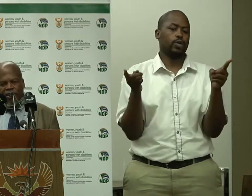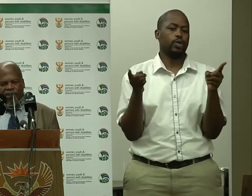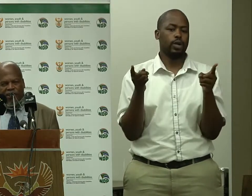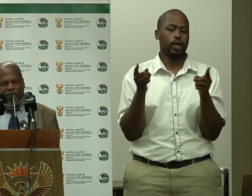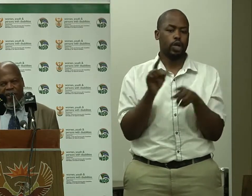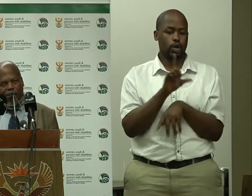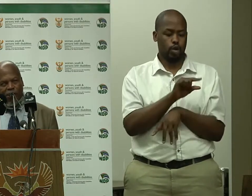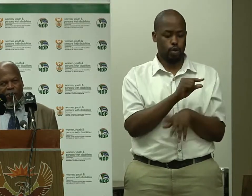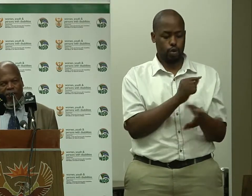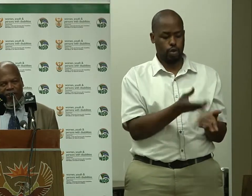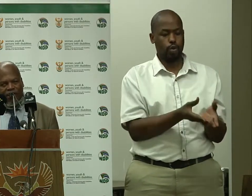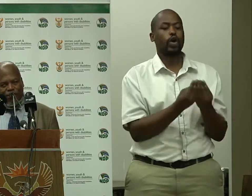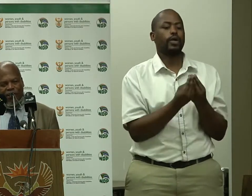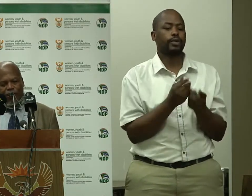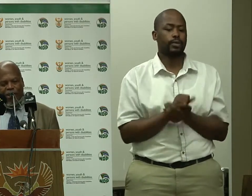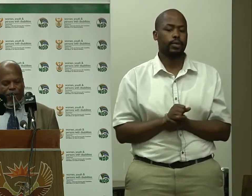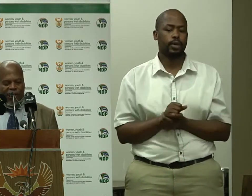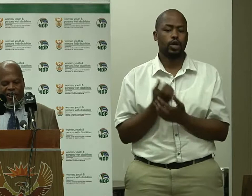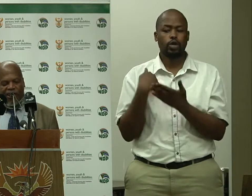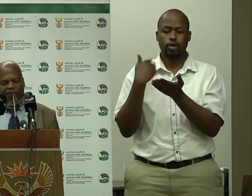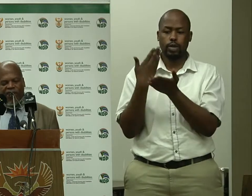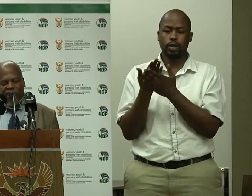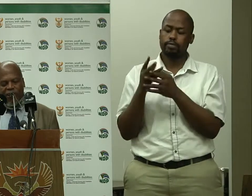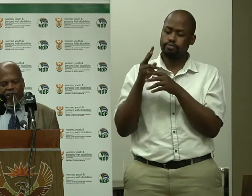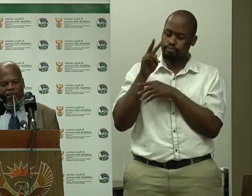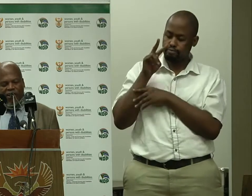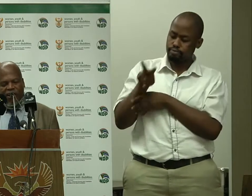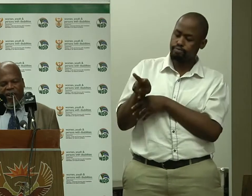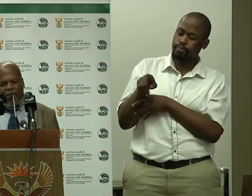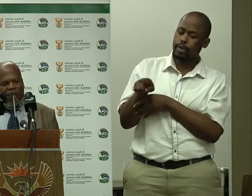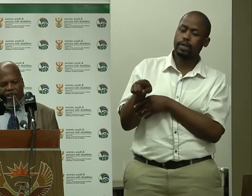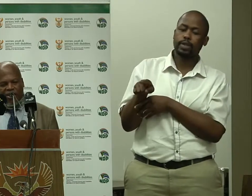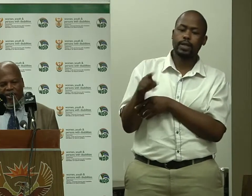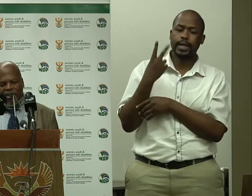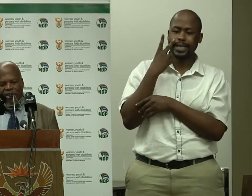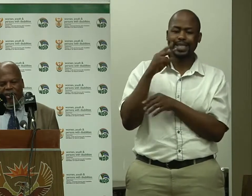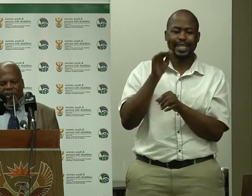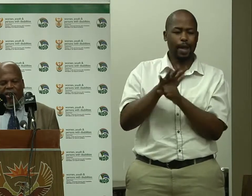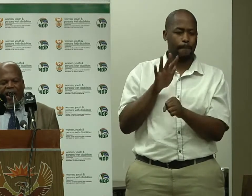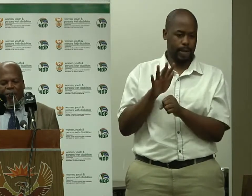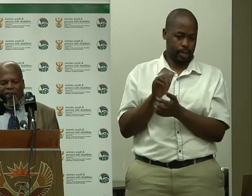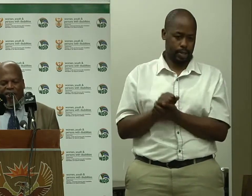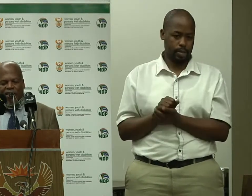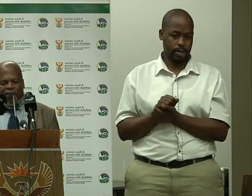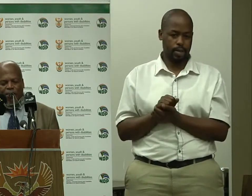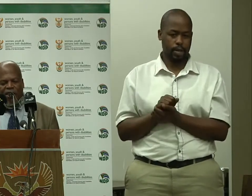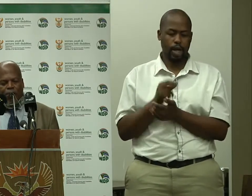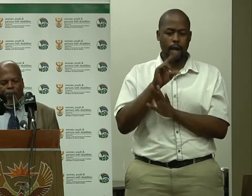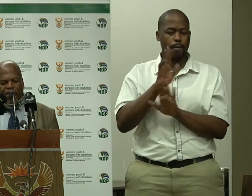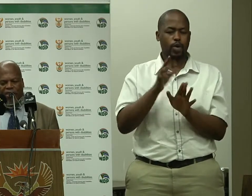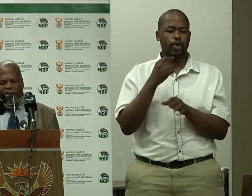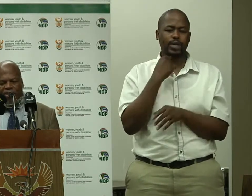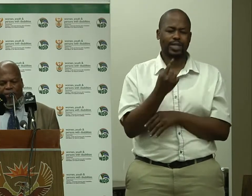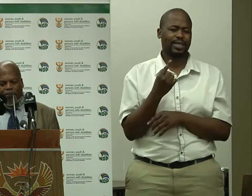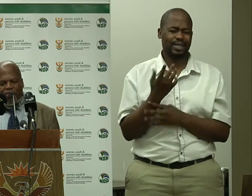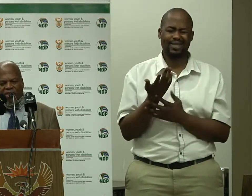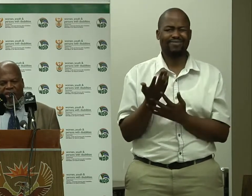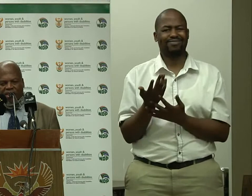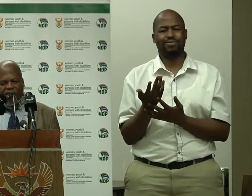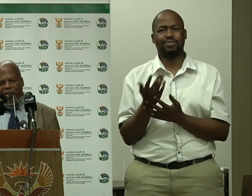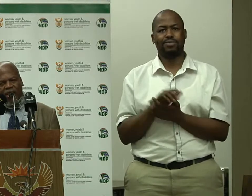as soon as it's available, so that you can look at it and see the impact. I must say it has been a